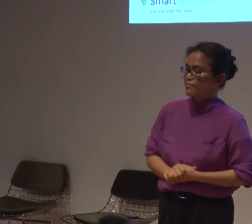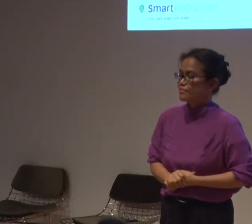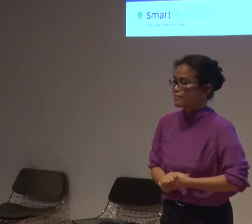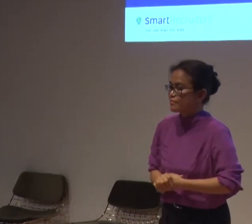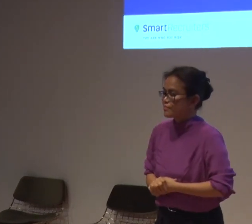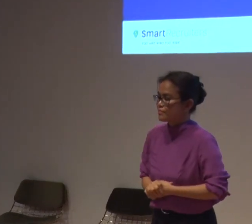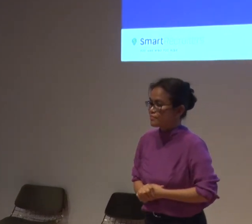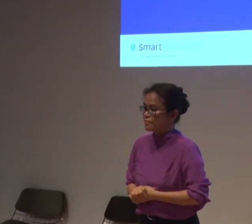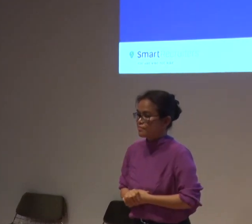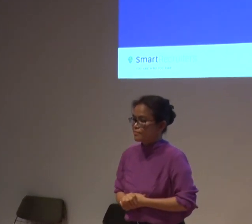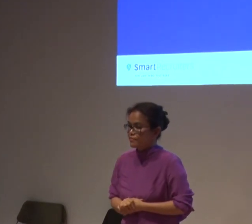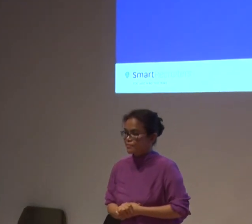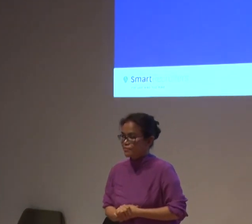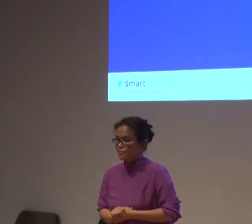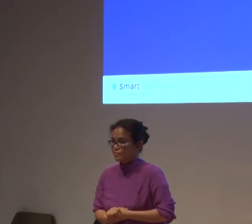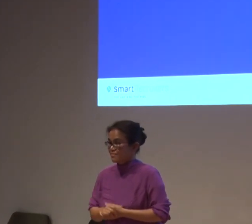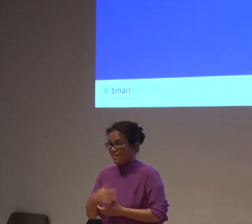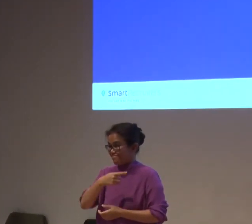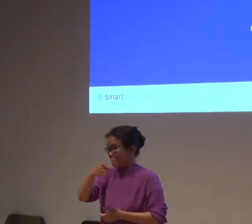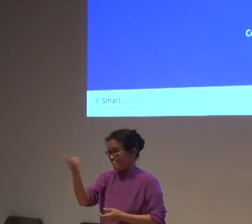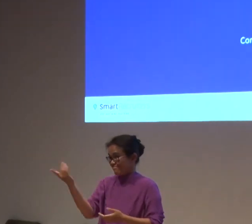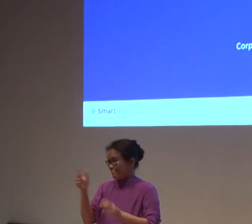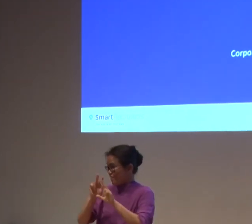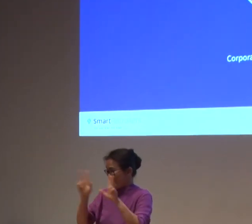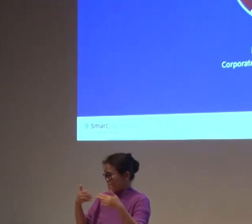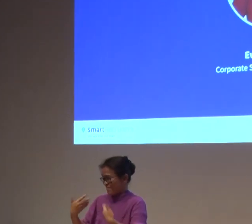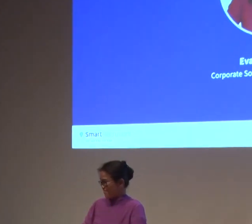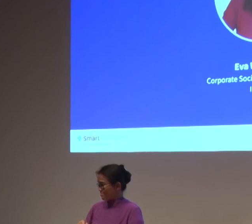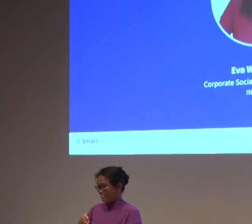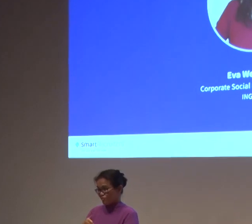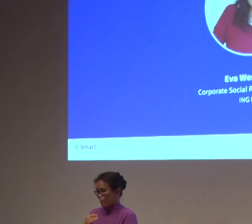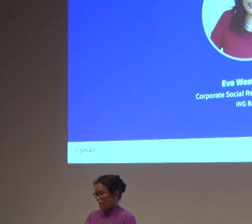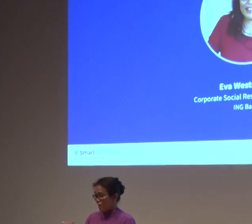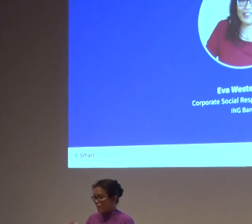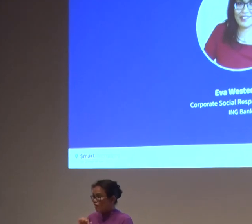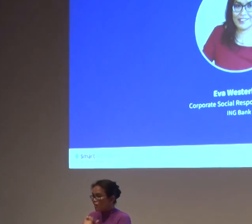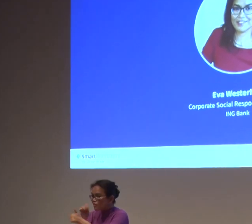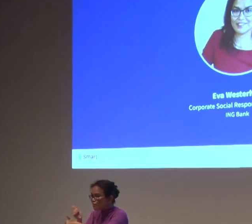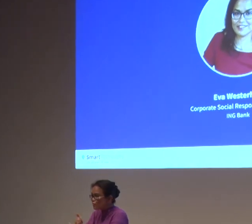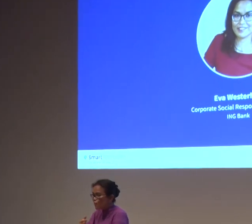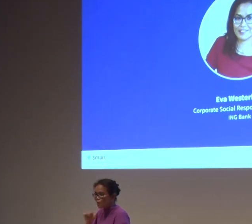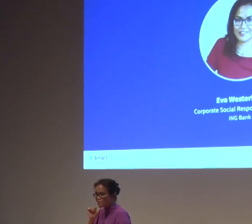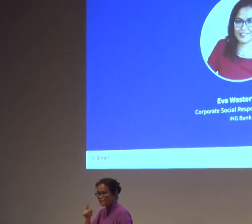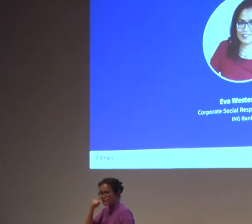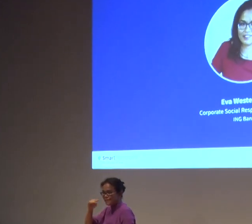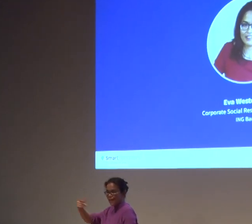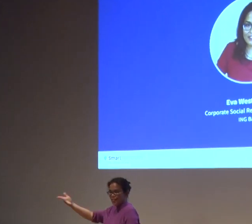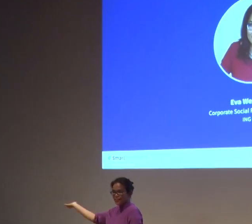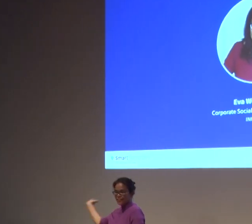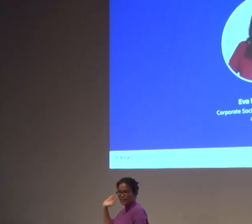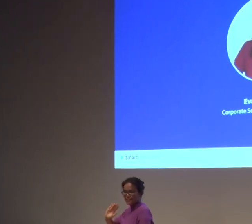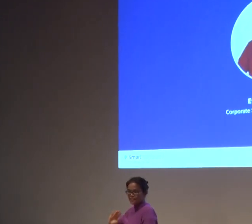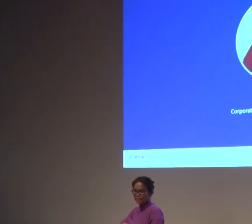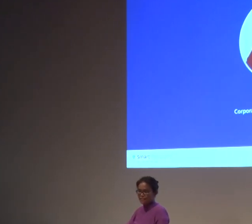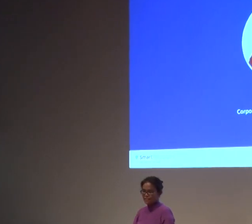means a website with job openings needs to be changed. And a lot of websites aren't accessible